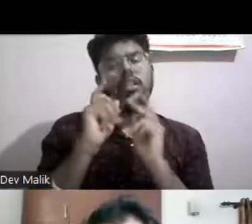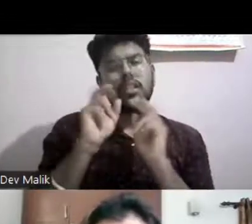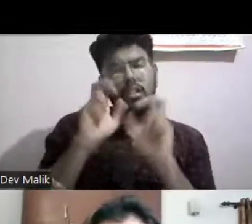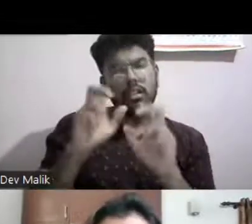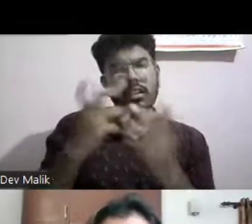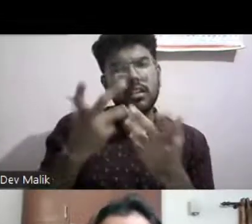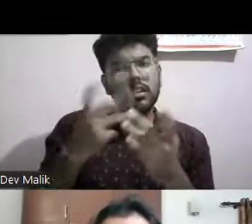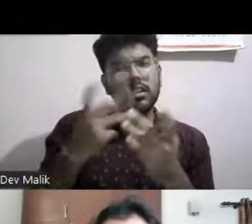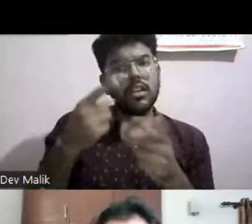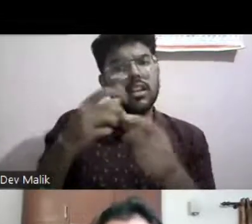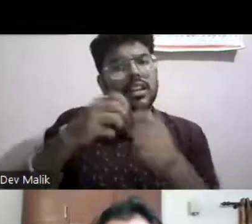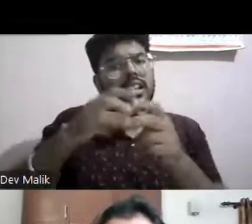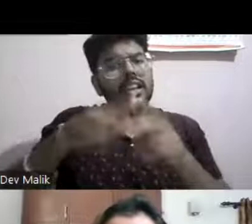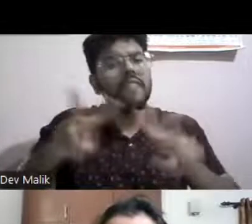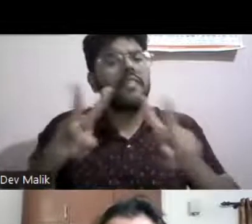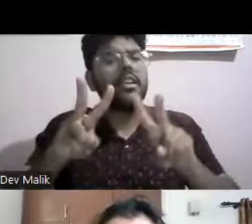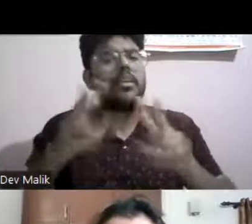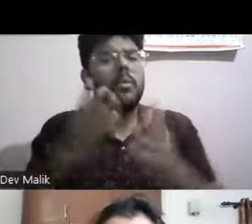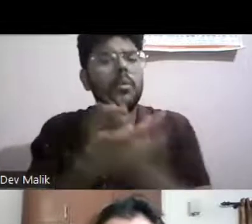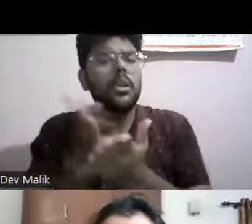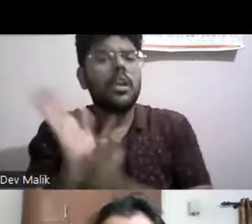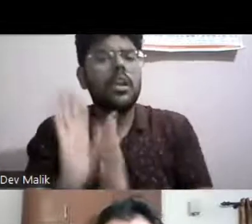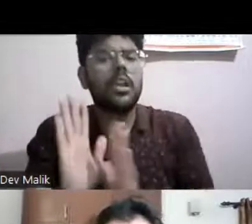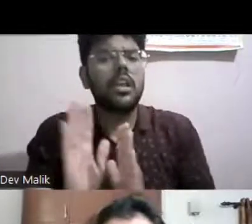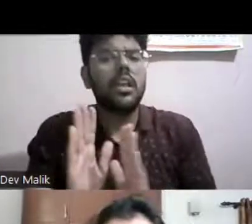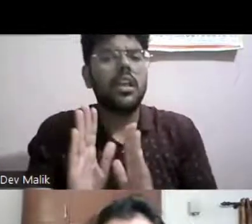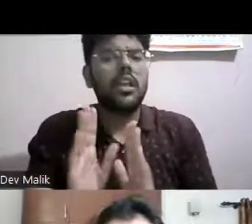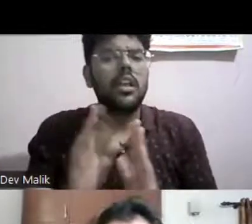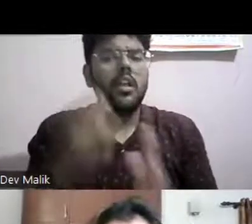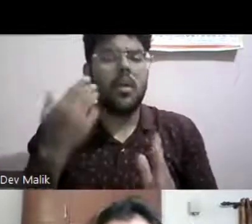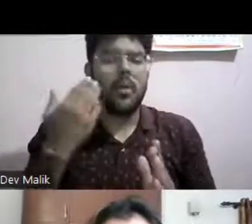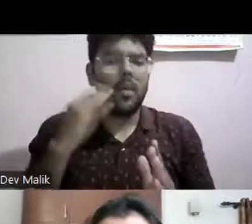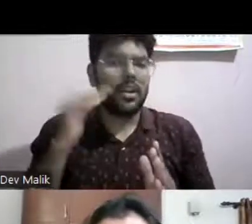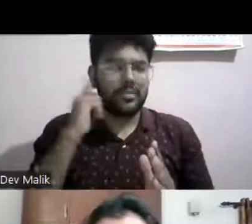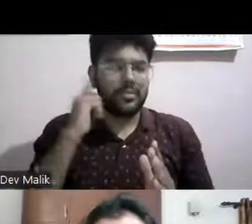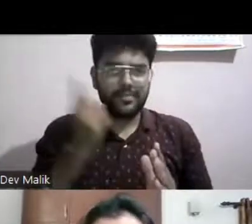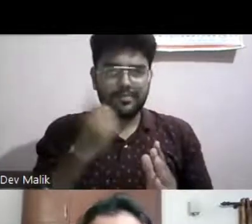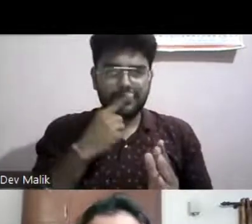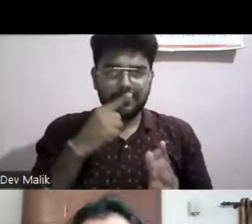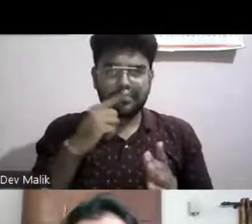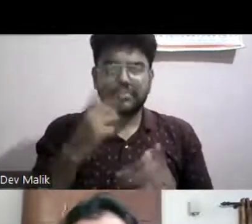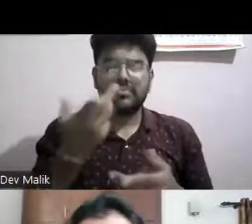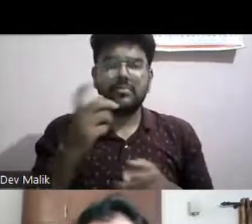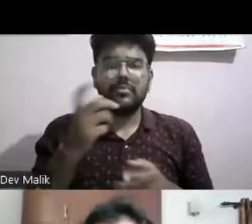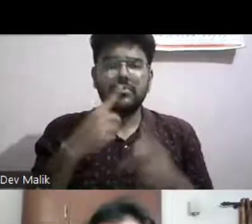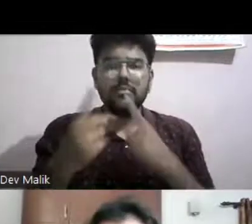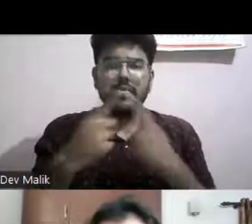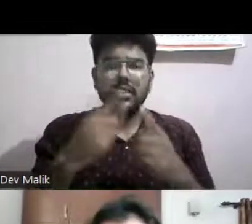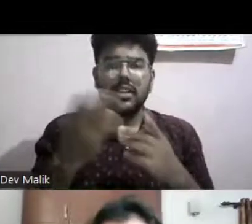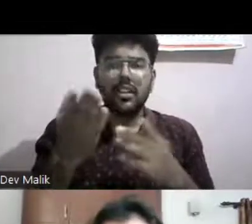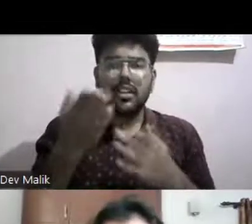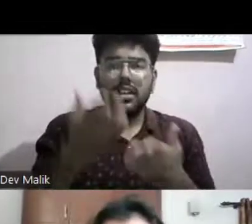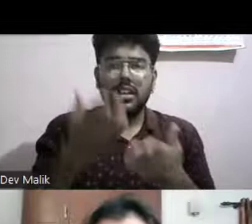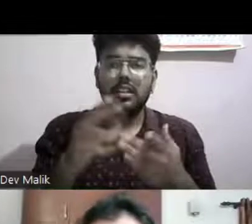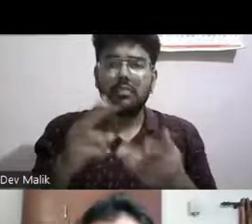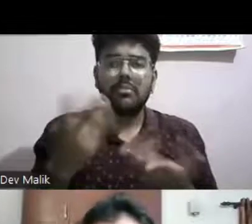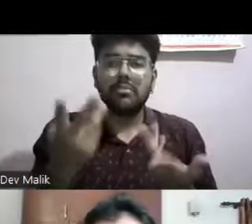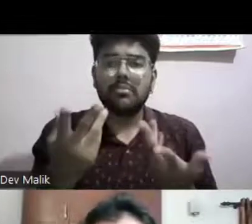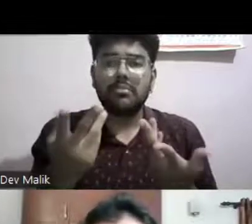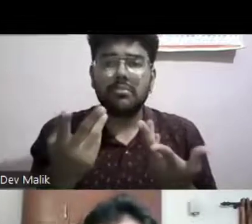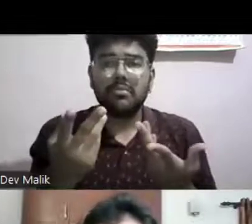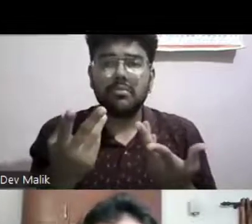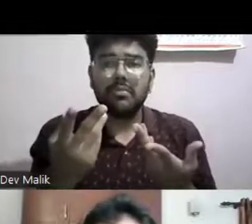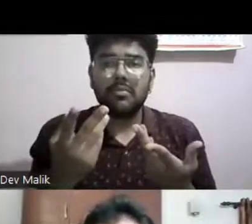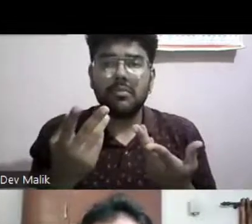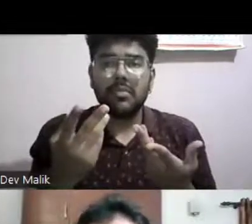very specific ways. When we are talking about deafness, what are the deaf ways of living? When we are talking